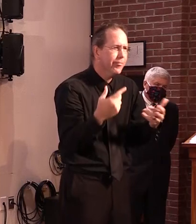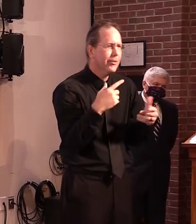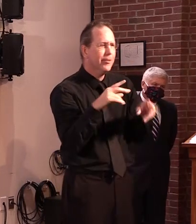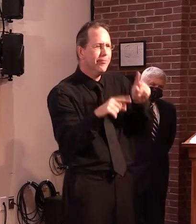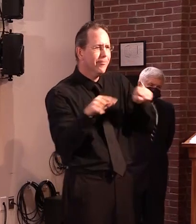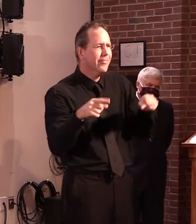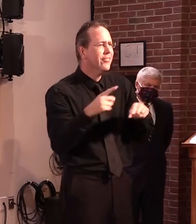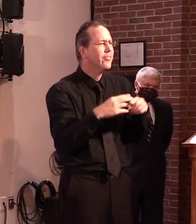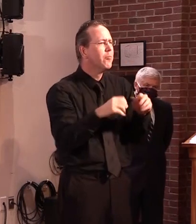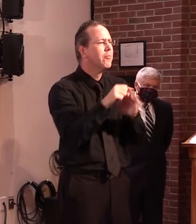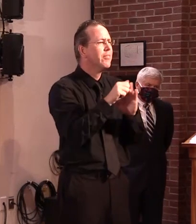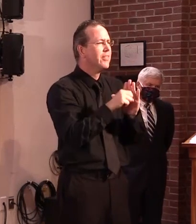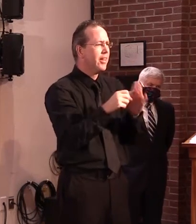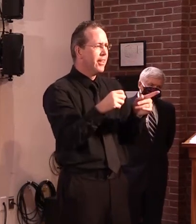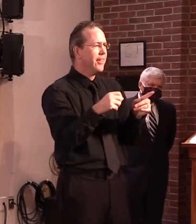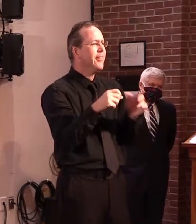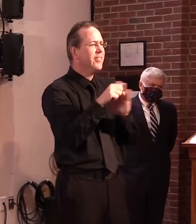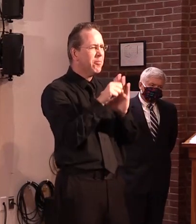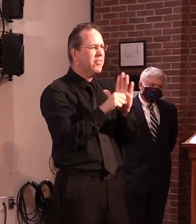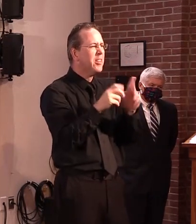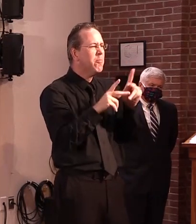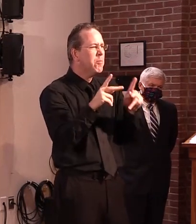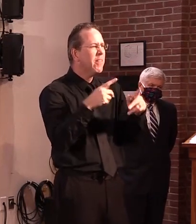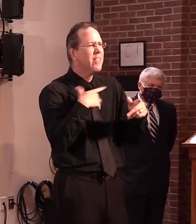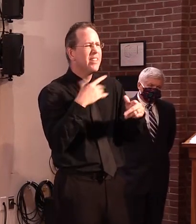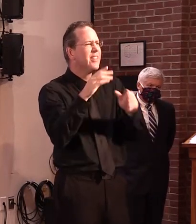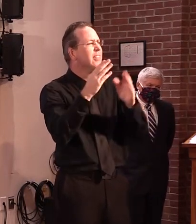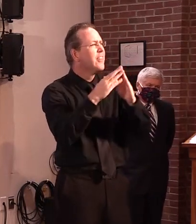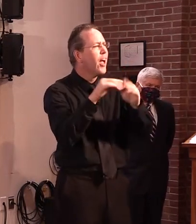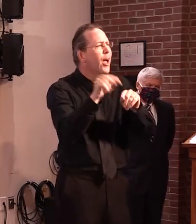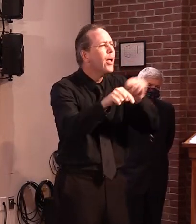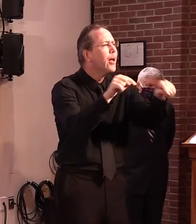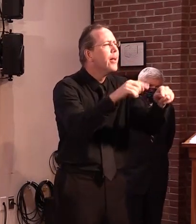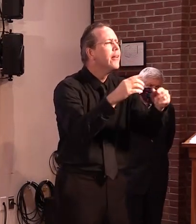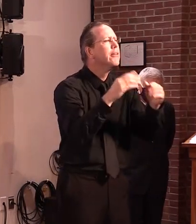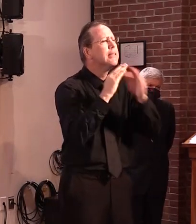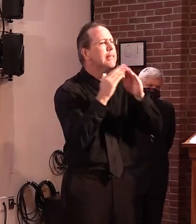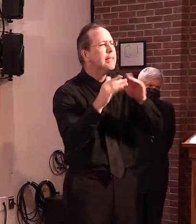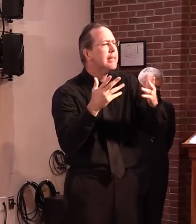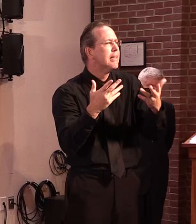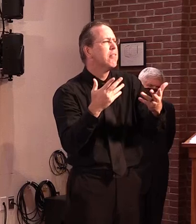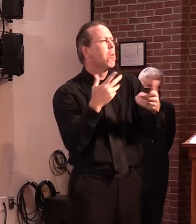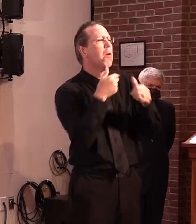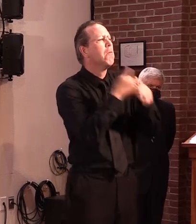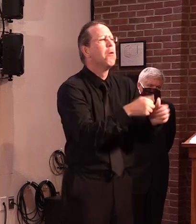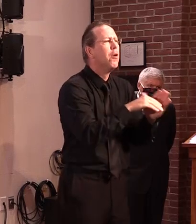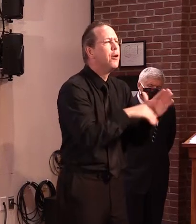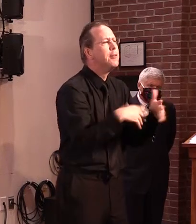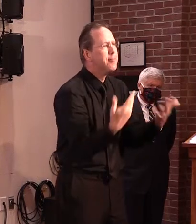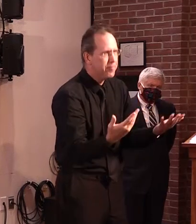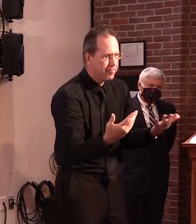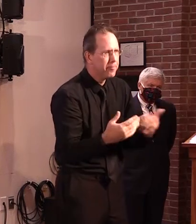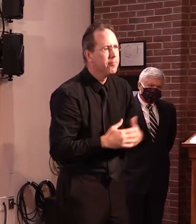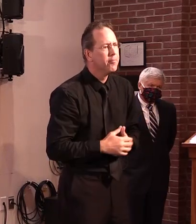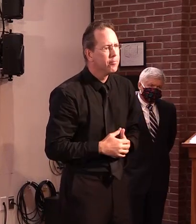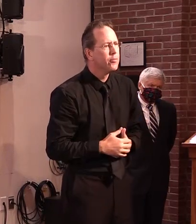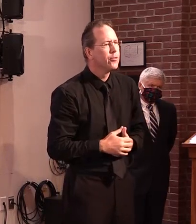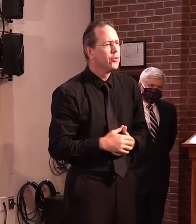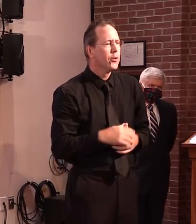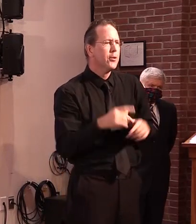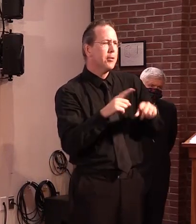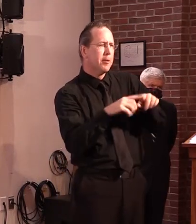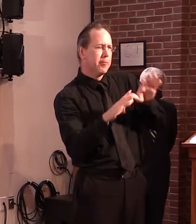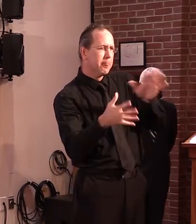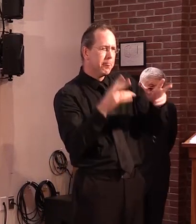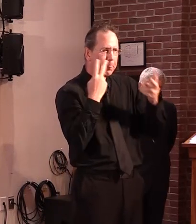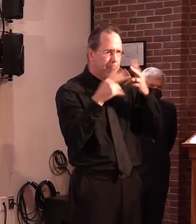authoritative statement to the citizenry often is met with a considerable amount of pushback. So I think you'd have to say you have to take it on